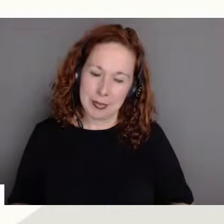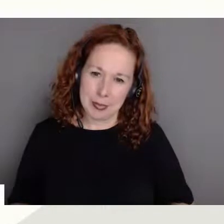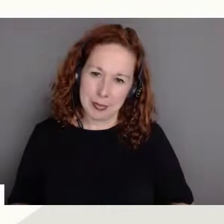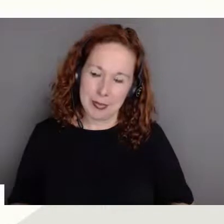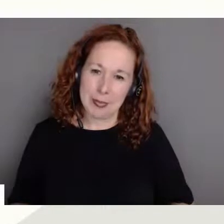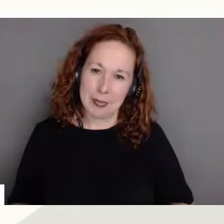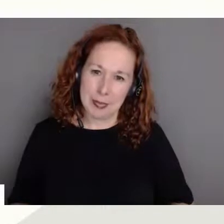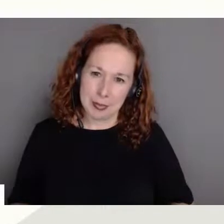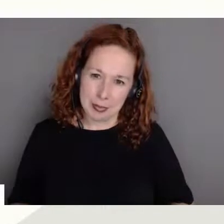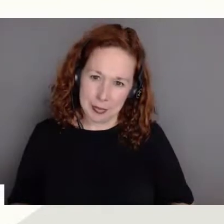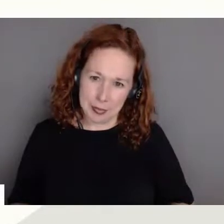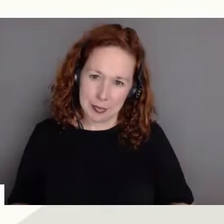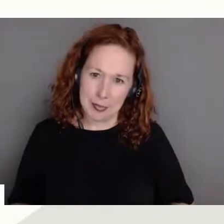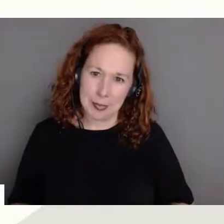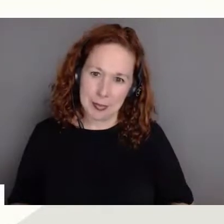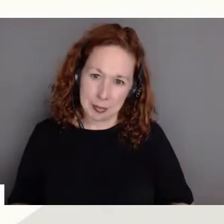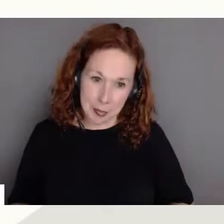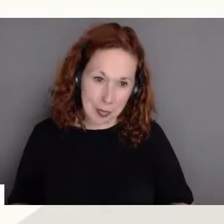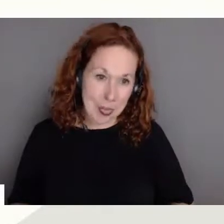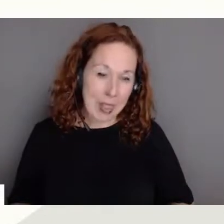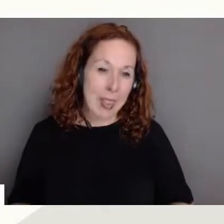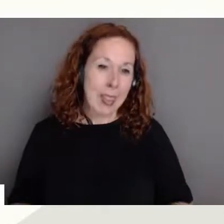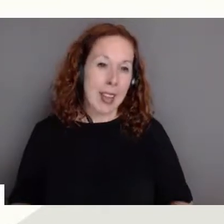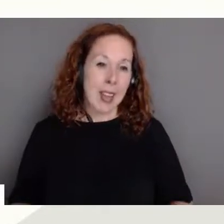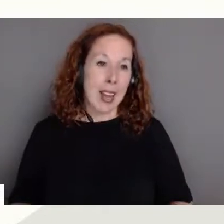if so, what is your response to that?